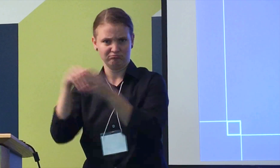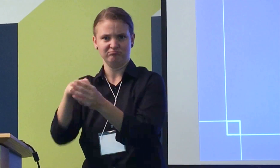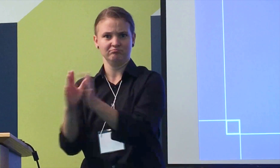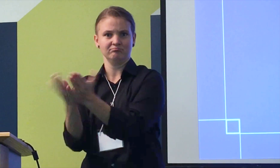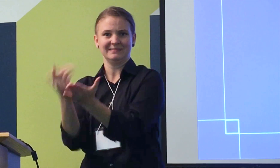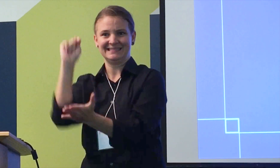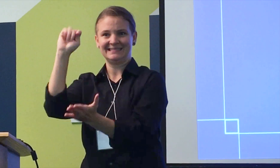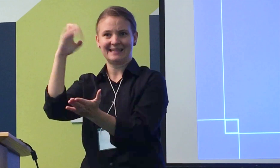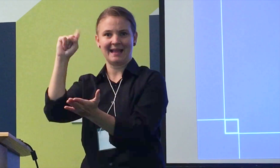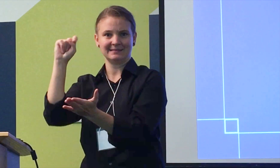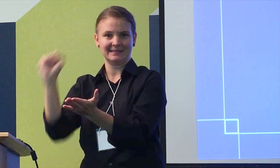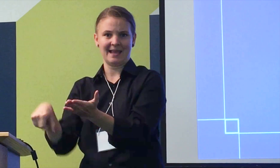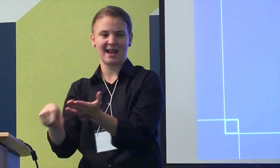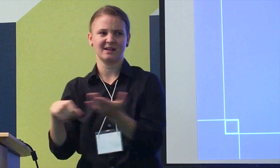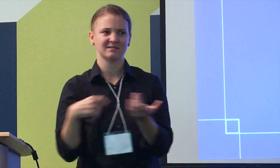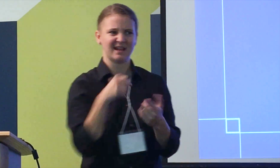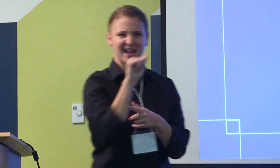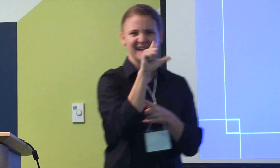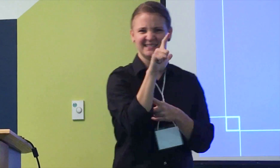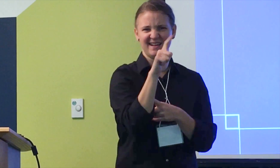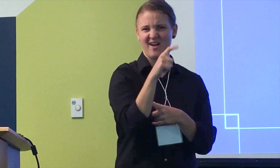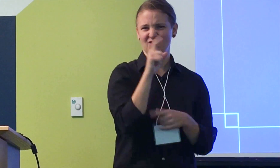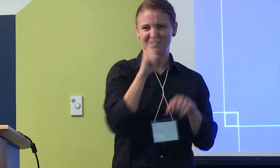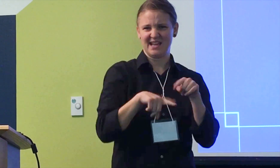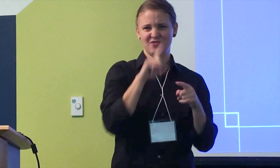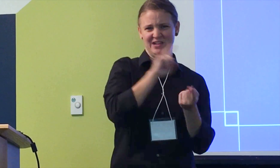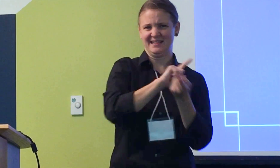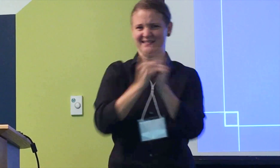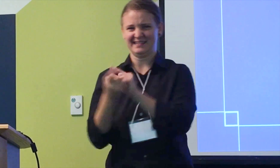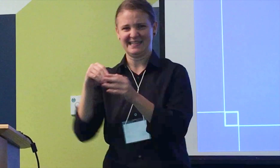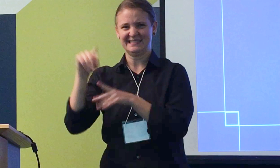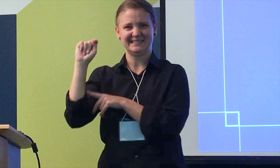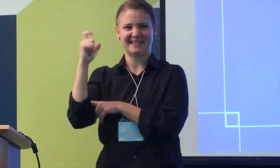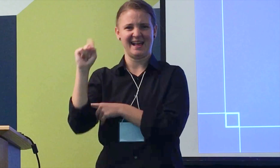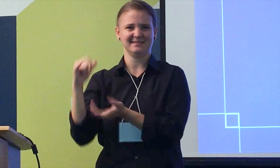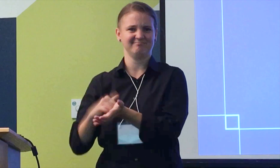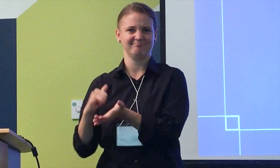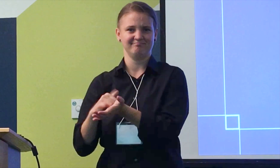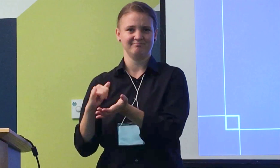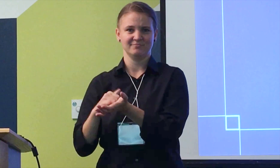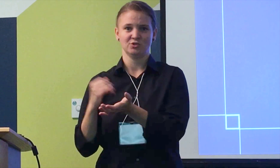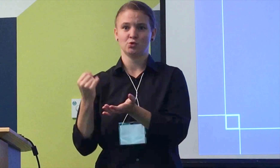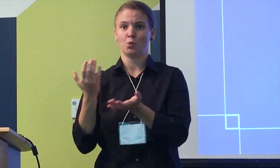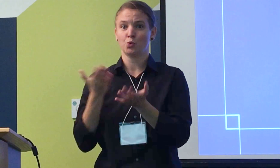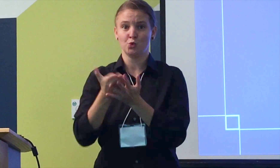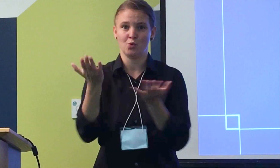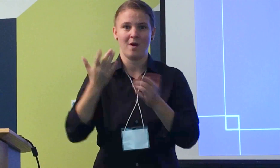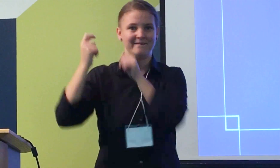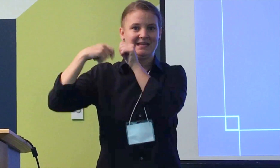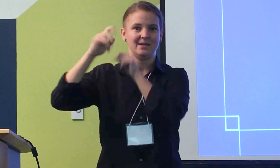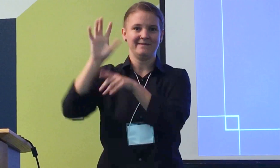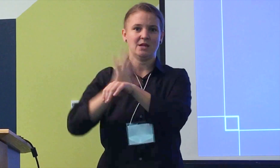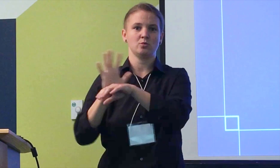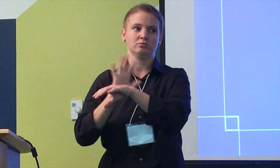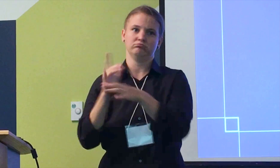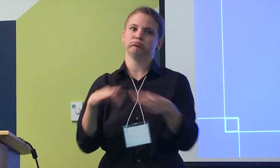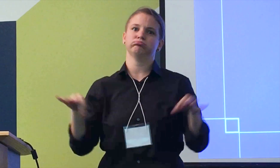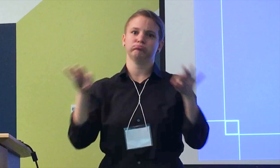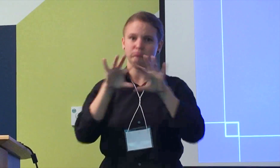So if you think about a textbook where you can kind of understand the content and also get the glossary of